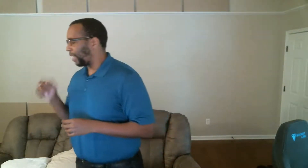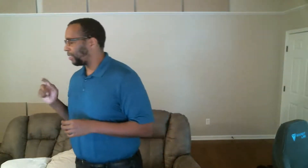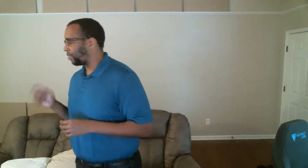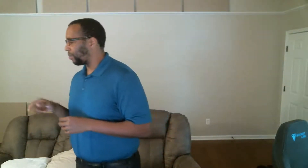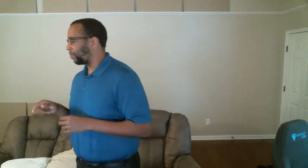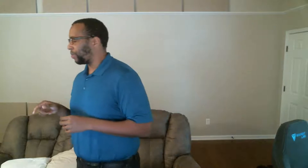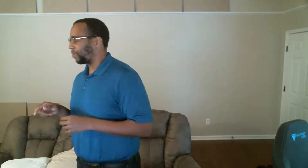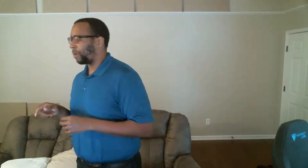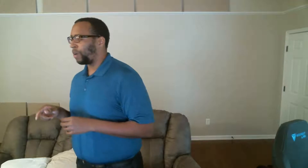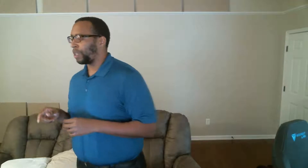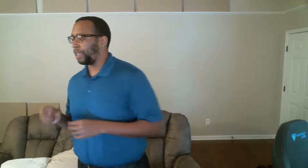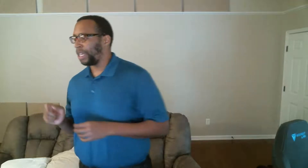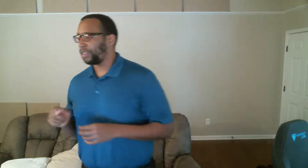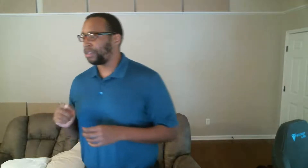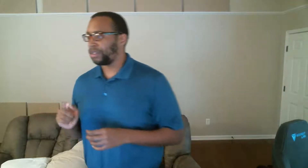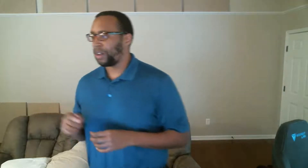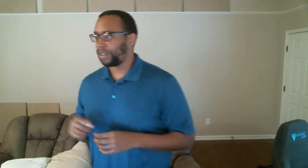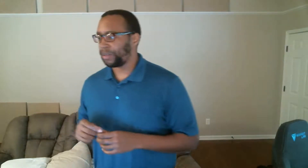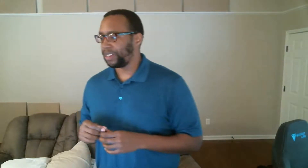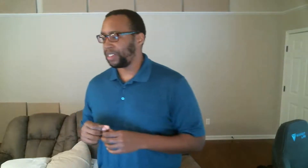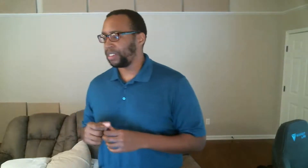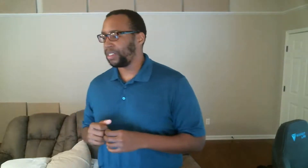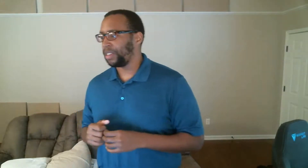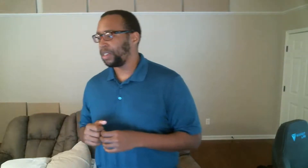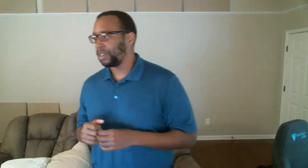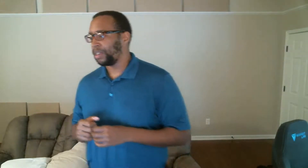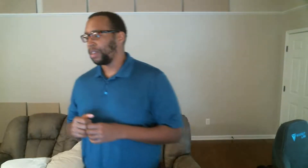practice groups on Let's Talk 360.